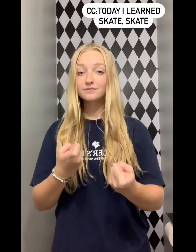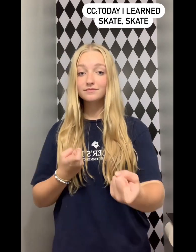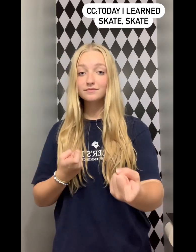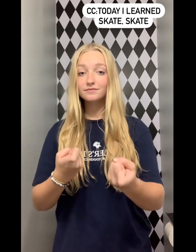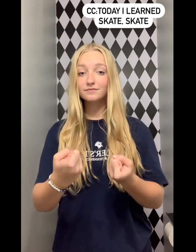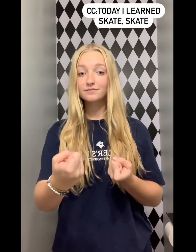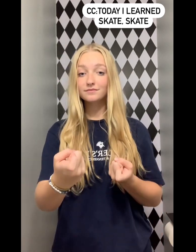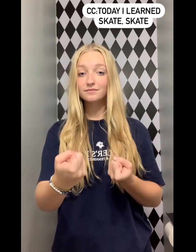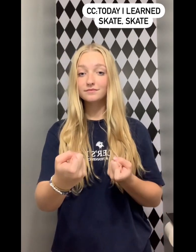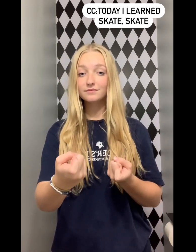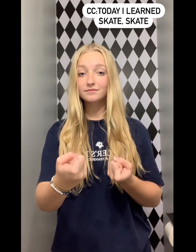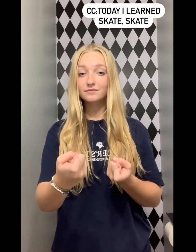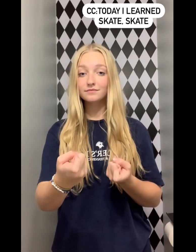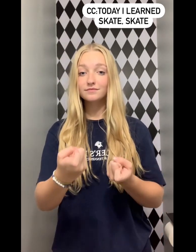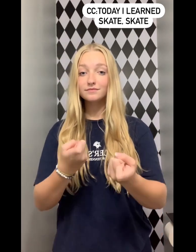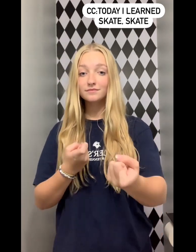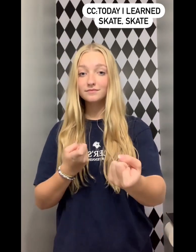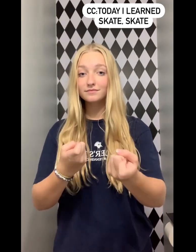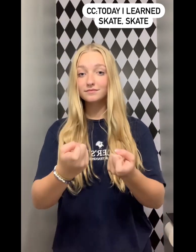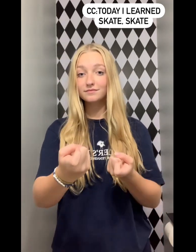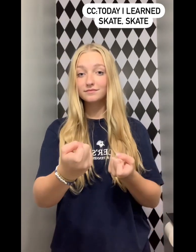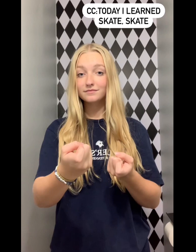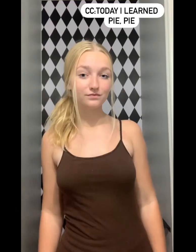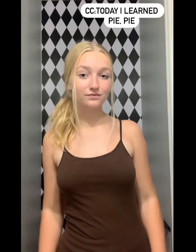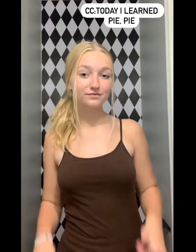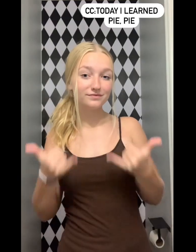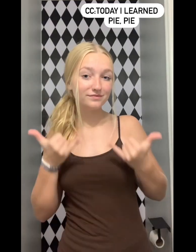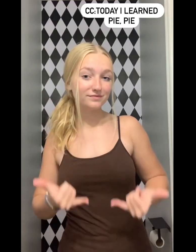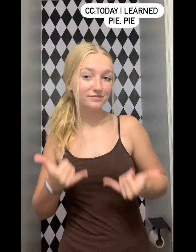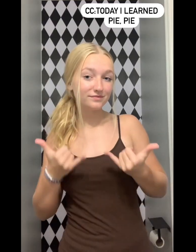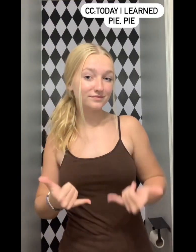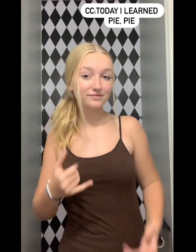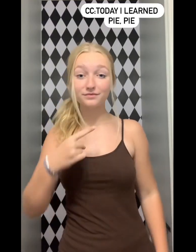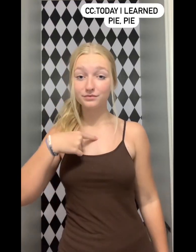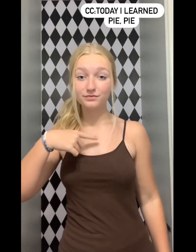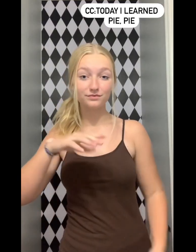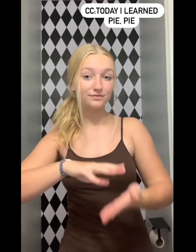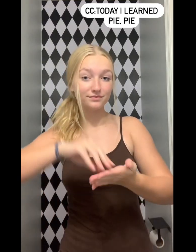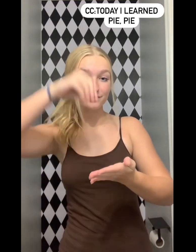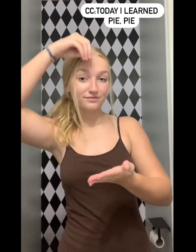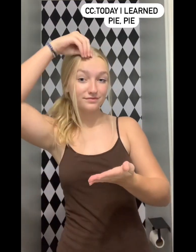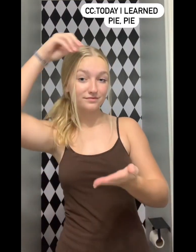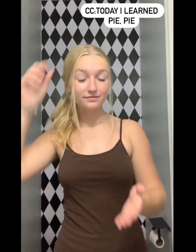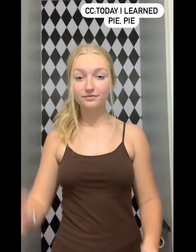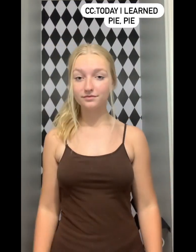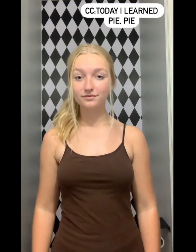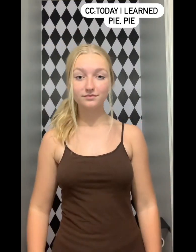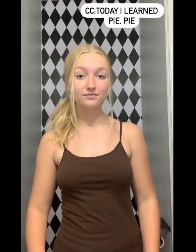skate, skate. Today I learned